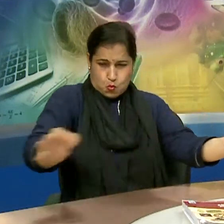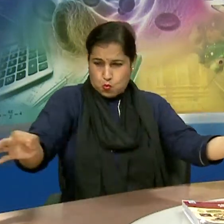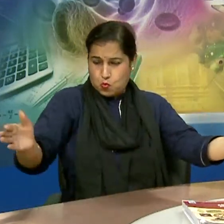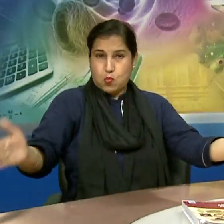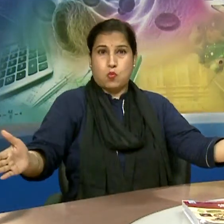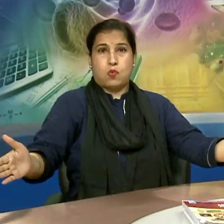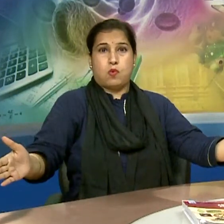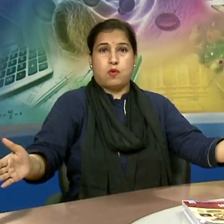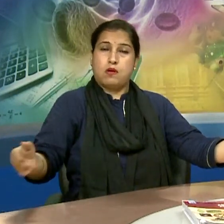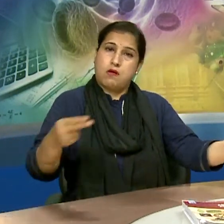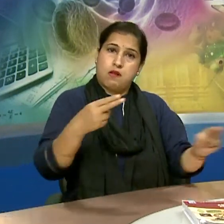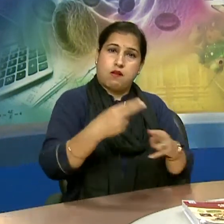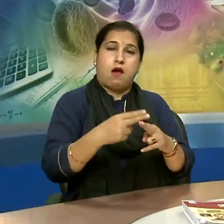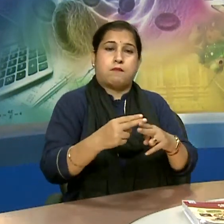fully stretched out,